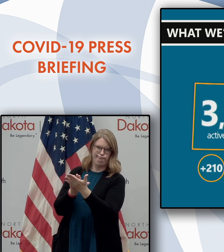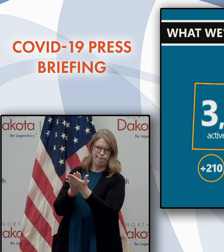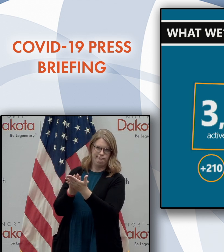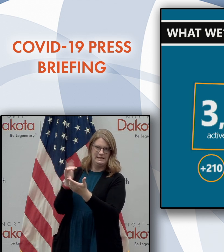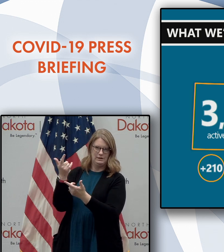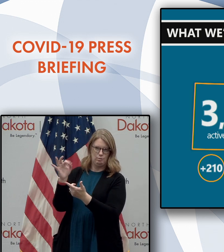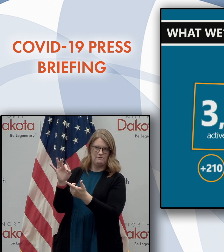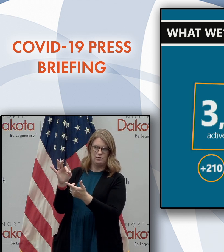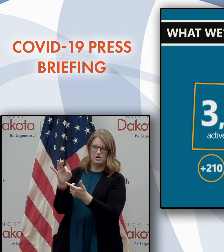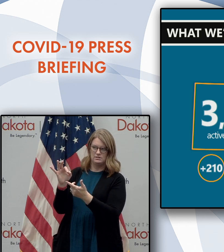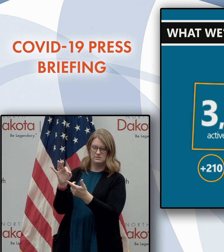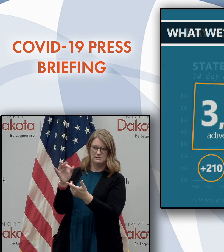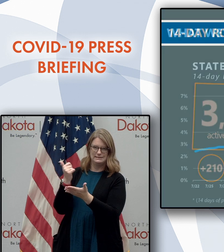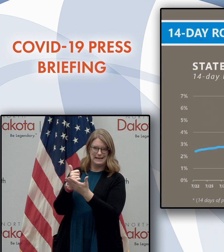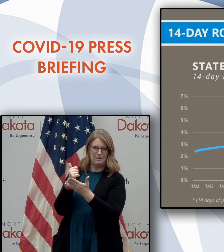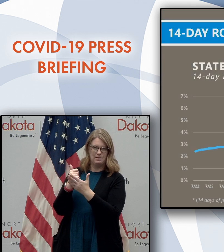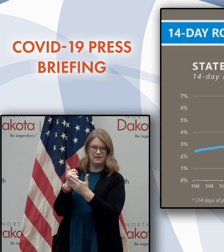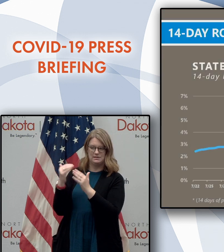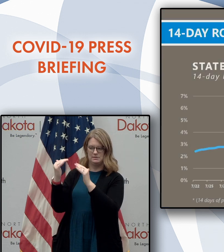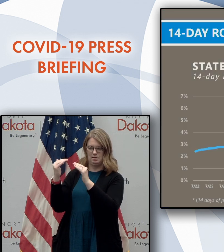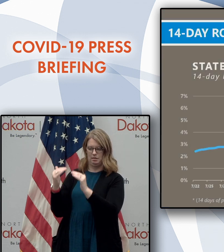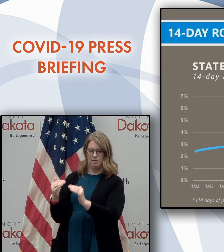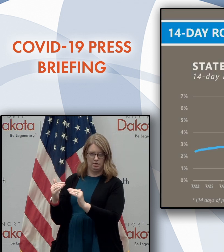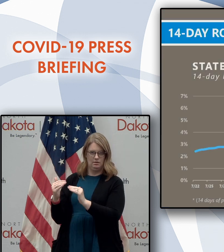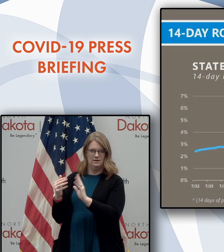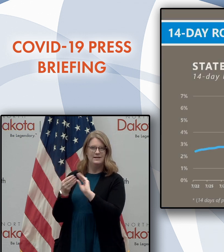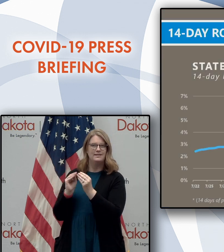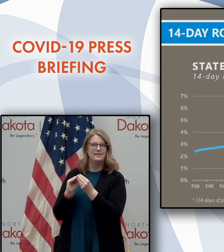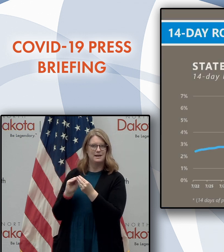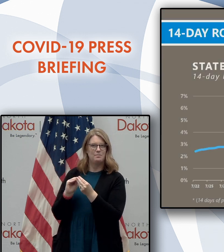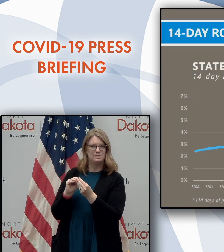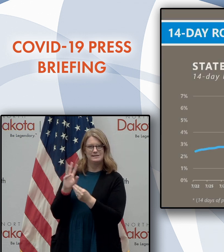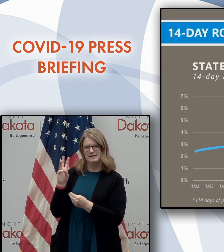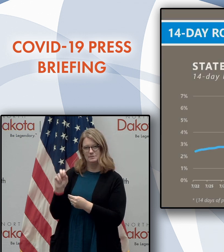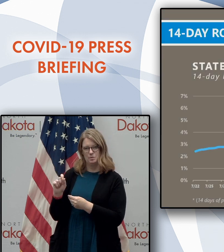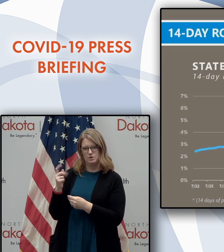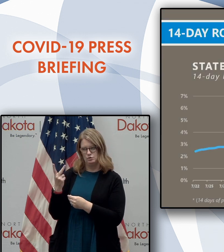helping hold down this number to 6.2%.